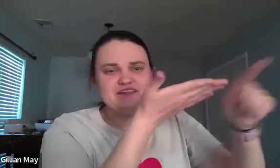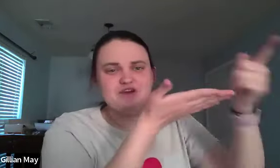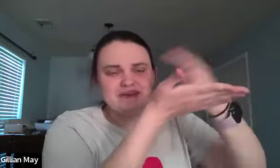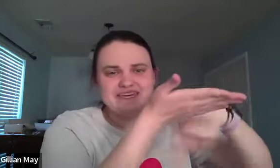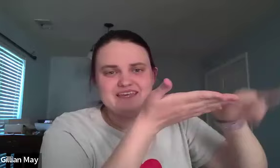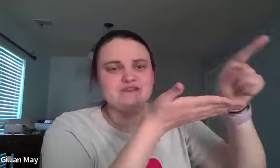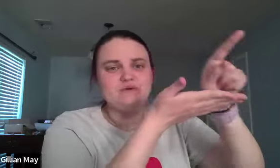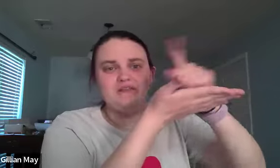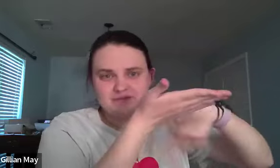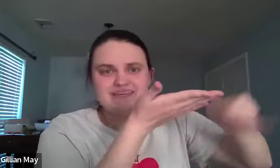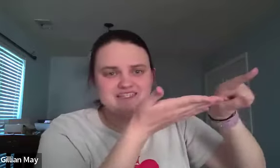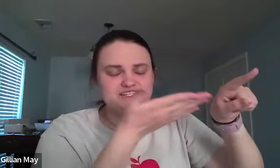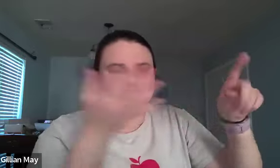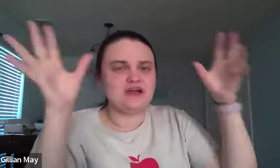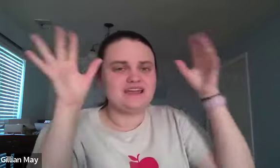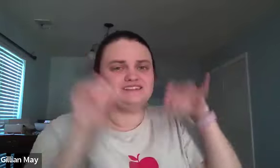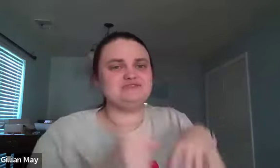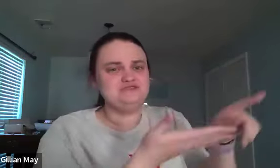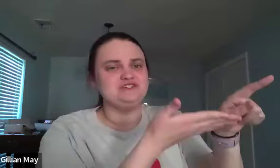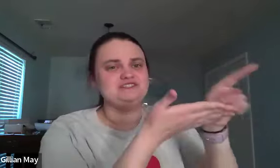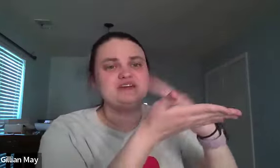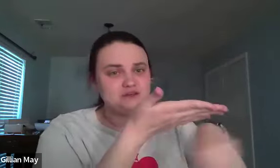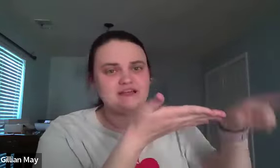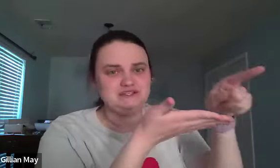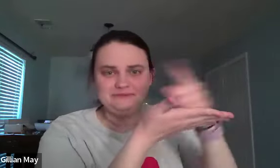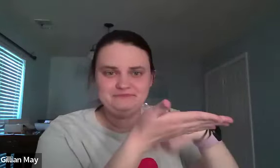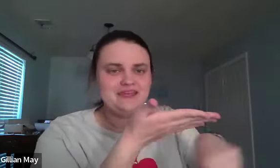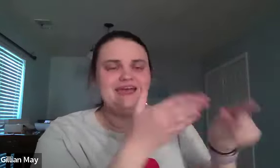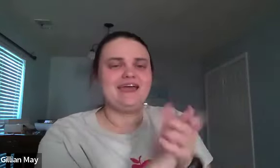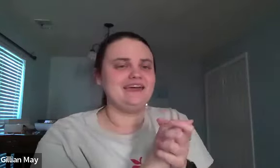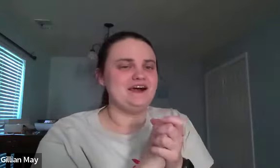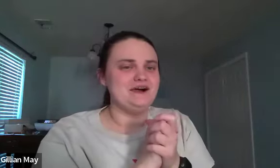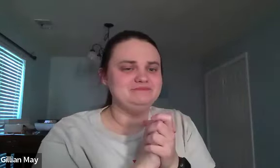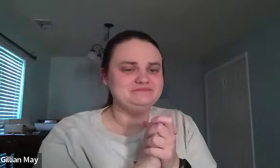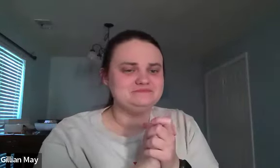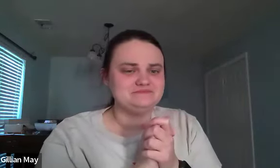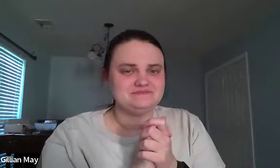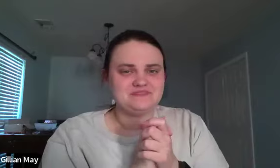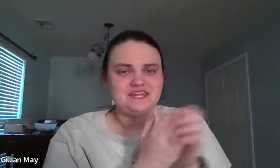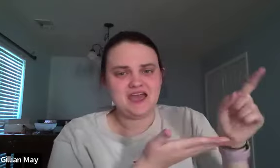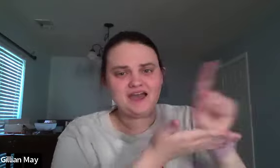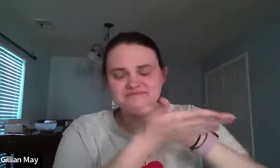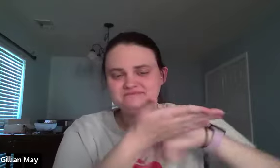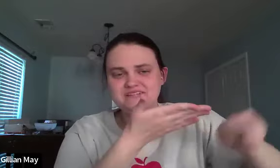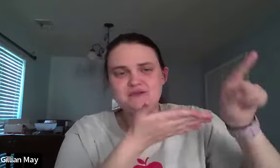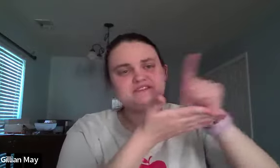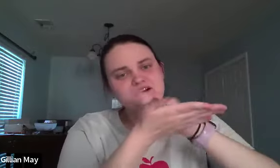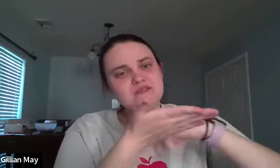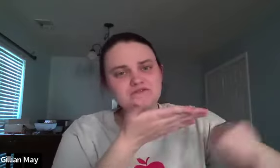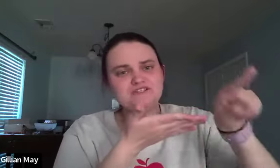that's all my kids. That's like what a lot of my kids do. So I got so used to it, so that's all I do. And yeah, it was a fun little first